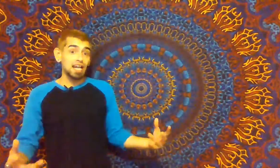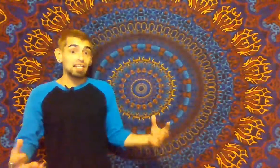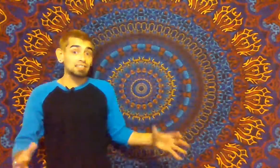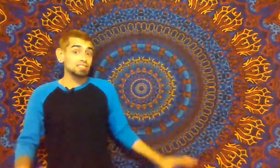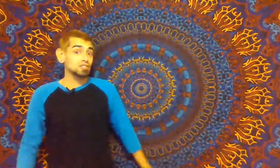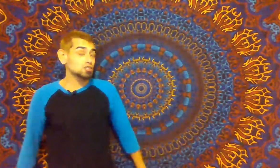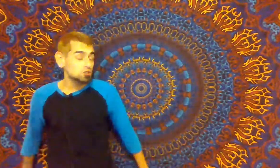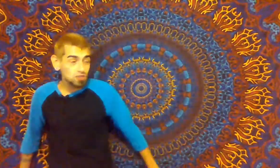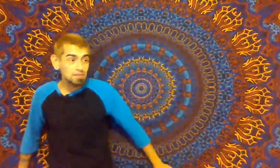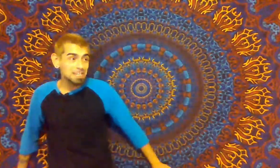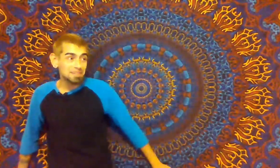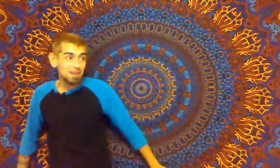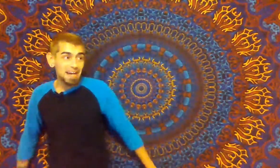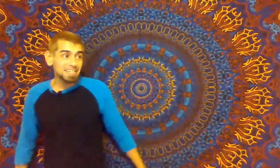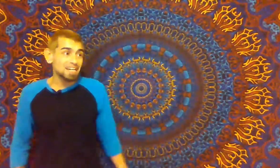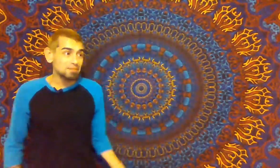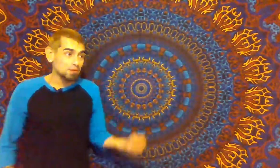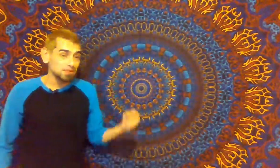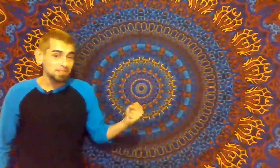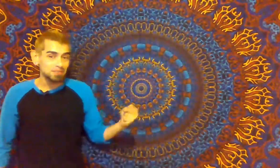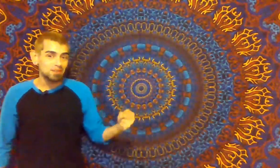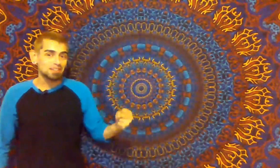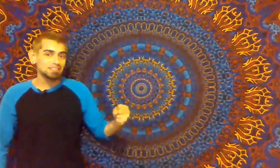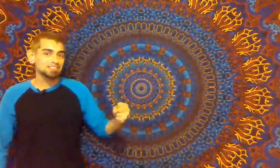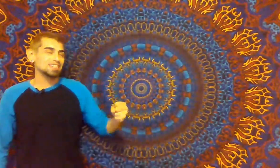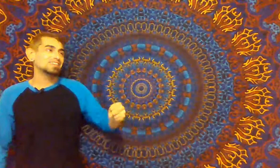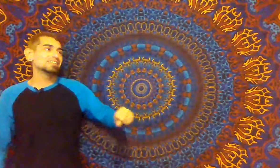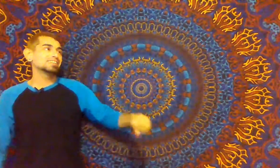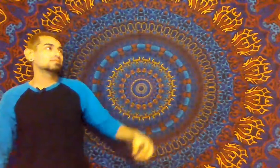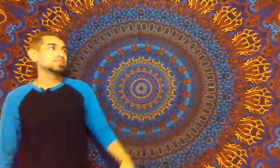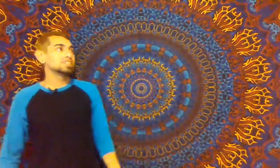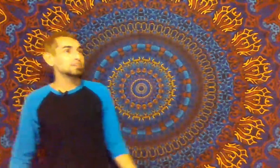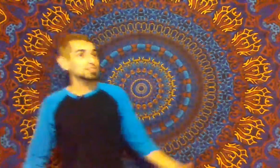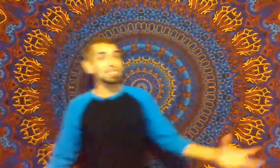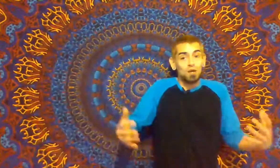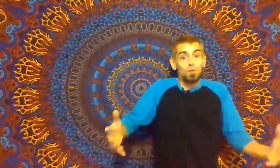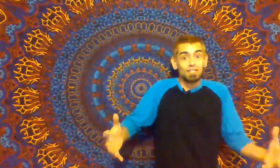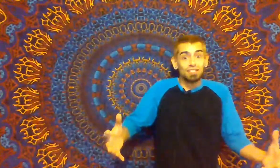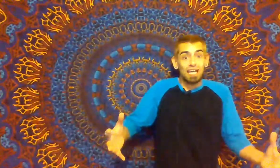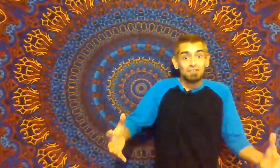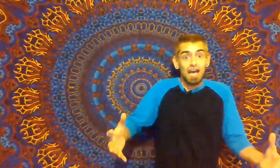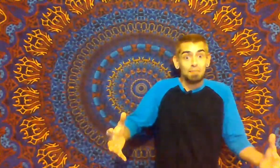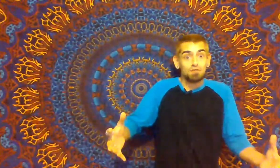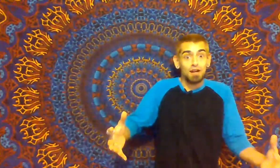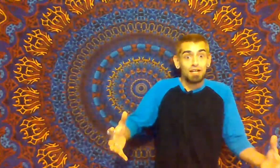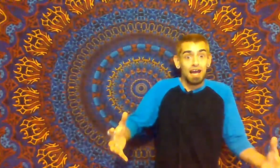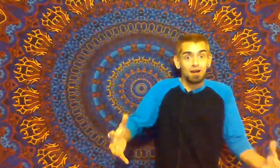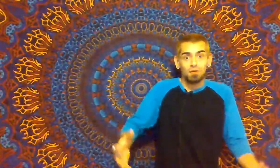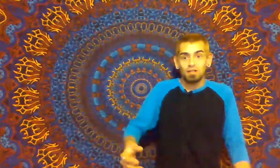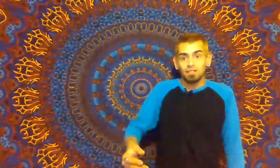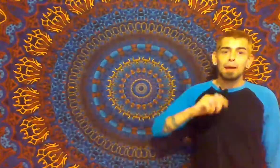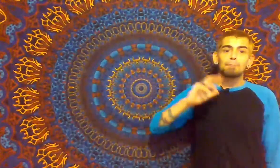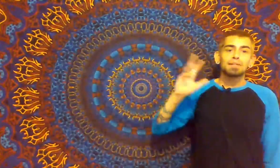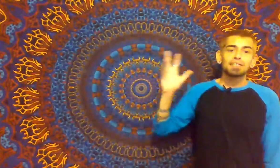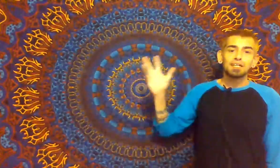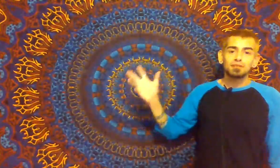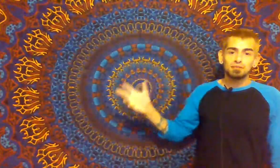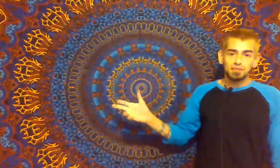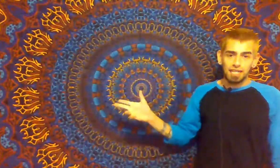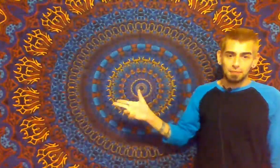Alex is screaming, backing up, holding the water stone, and Molino's like, why did this have to happen right now? Molino teleports